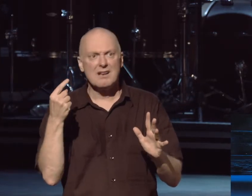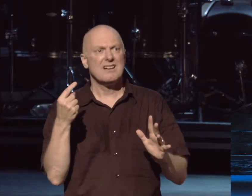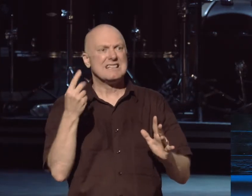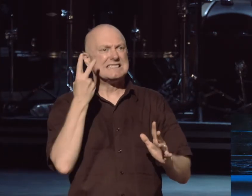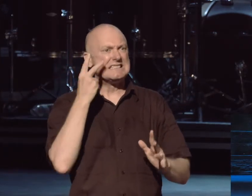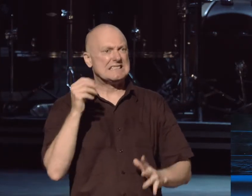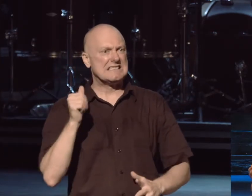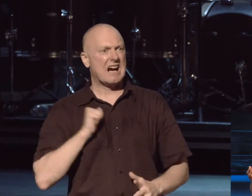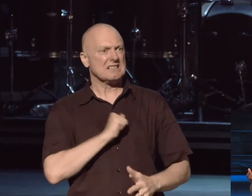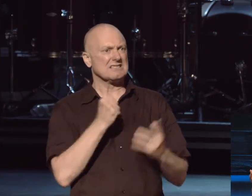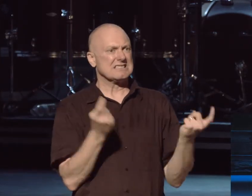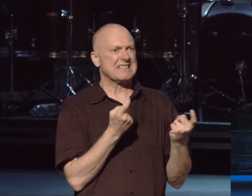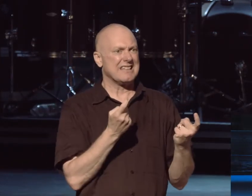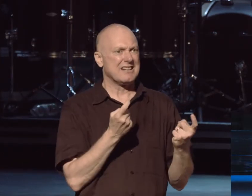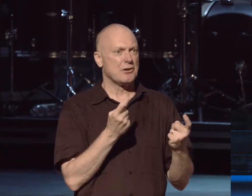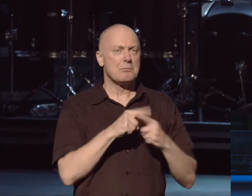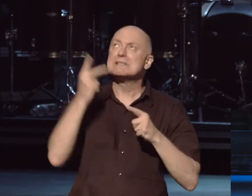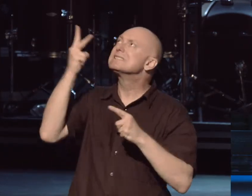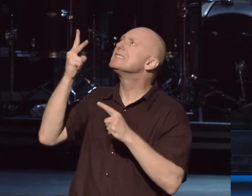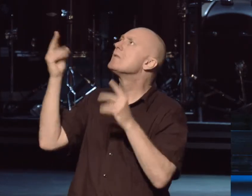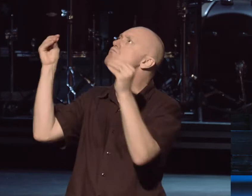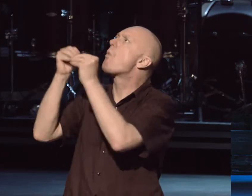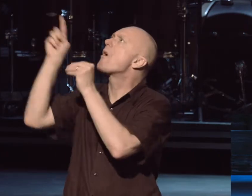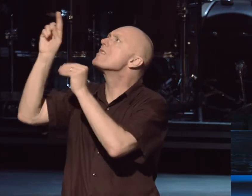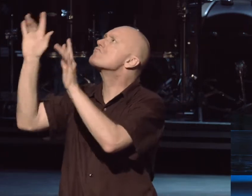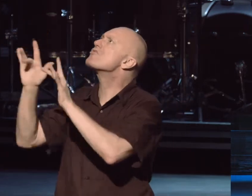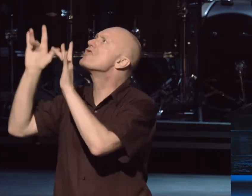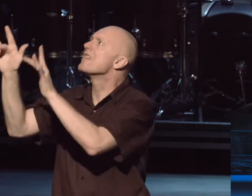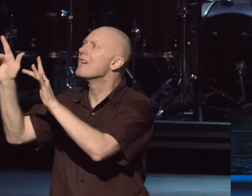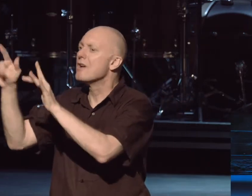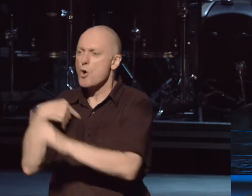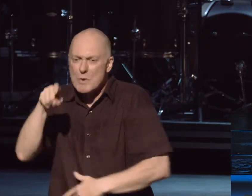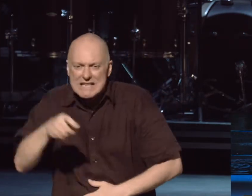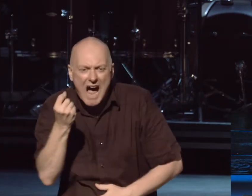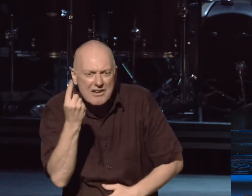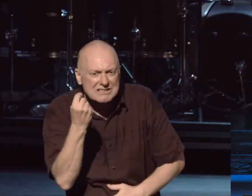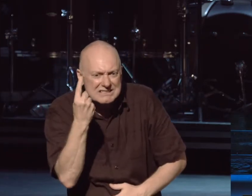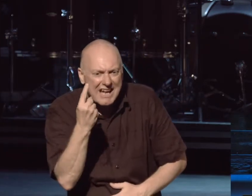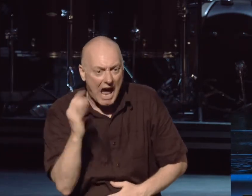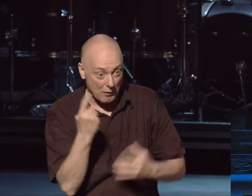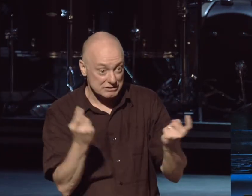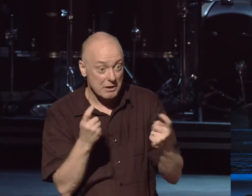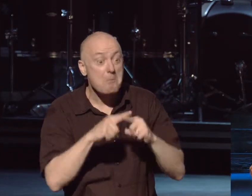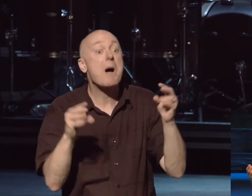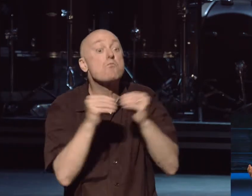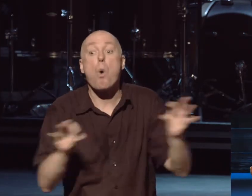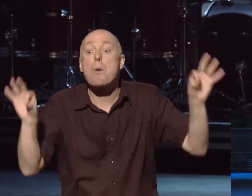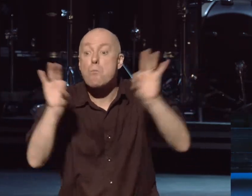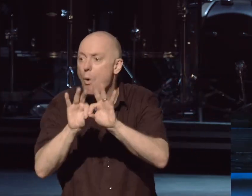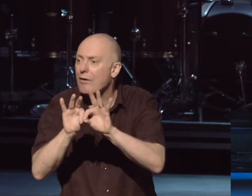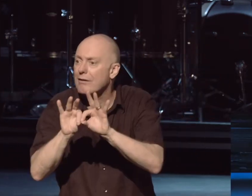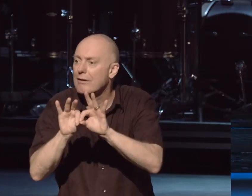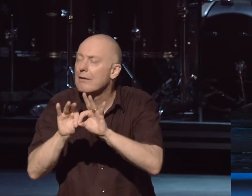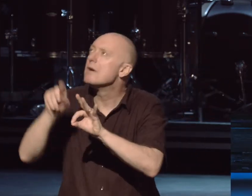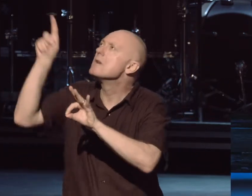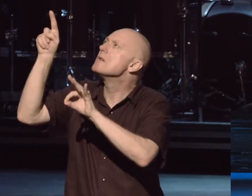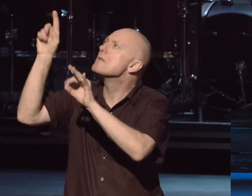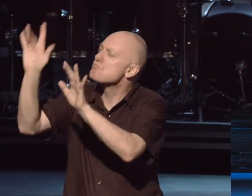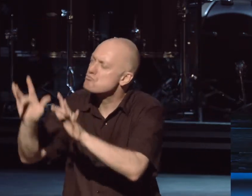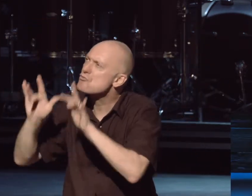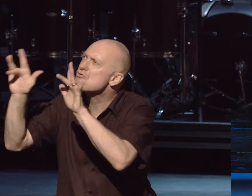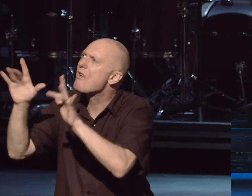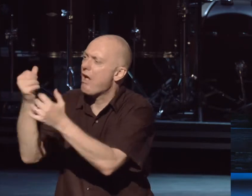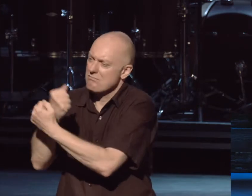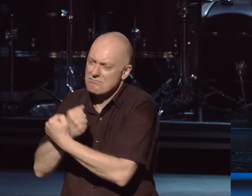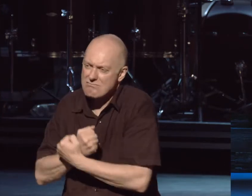sin. May we see his mercy even more. May we understand the reality of our sin, but even more, we understand the mercy and the love and